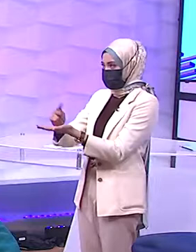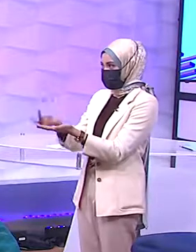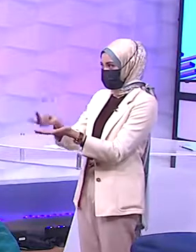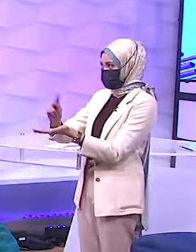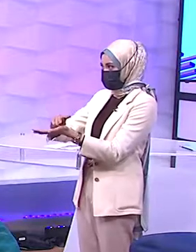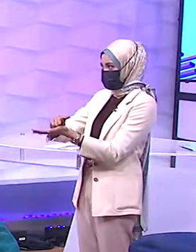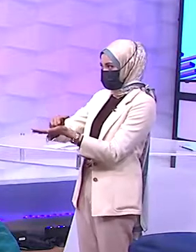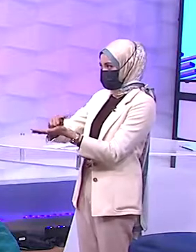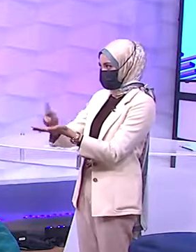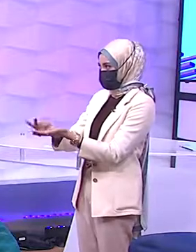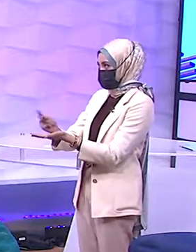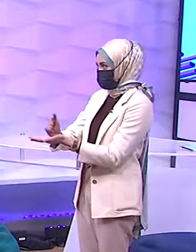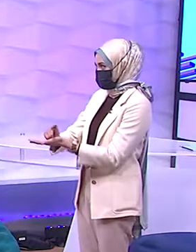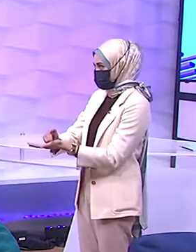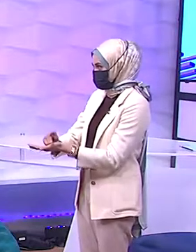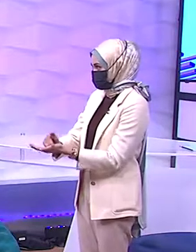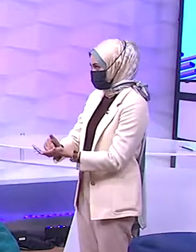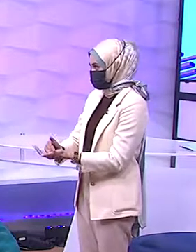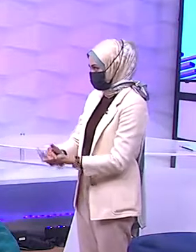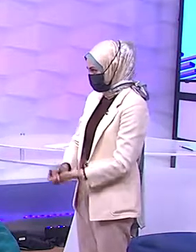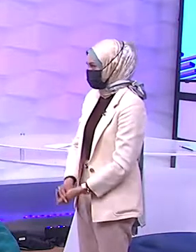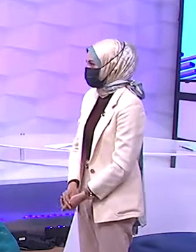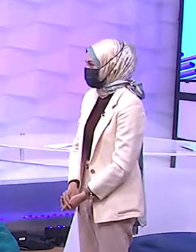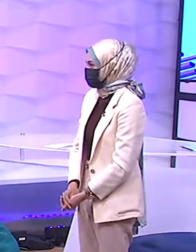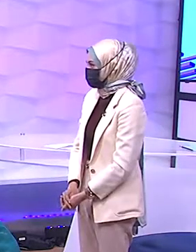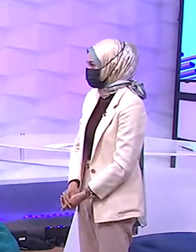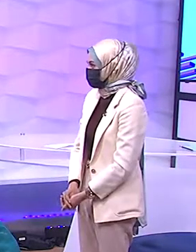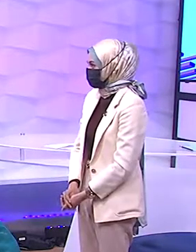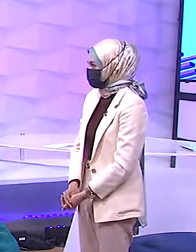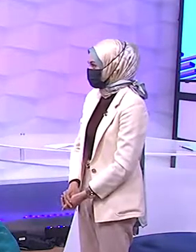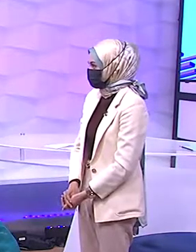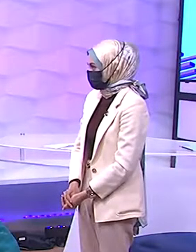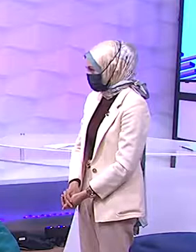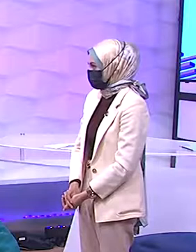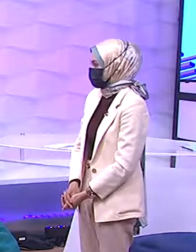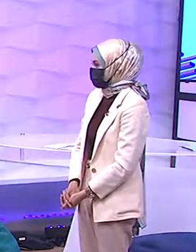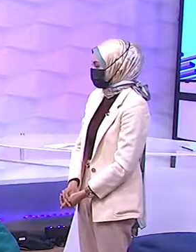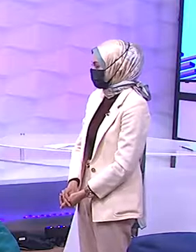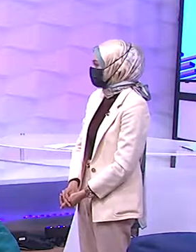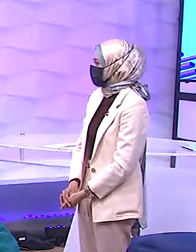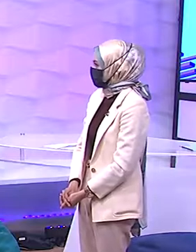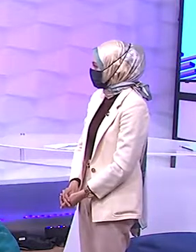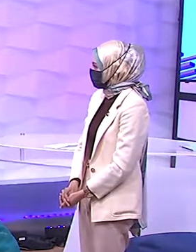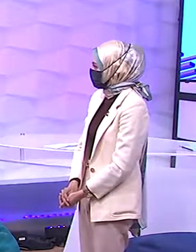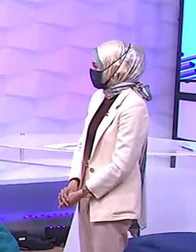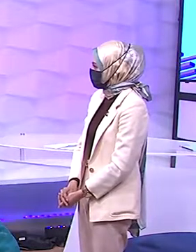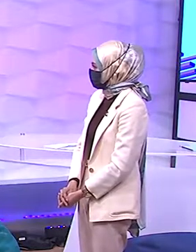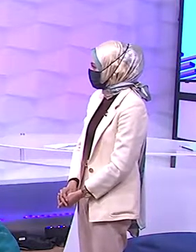Yes. Yes, because it only has one word. Yeah. And they don't have the word? Room. Okay. And this picture